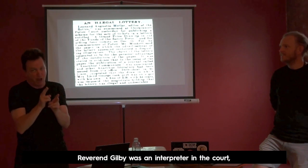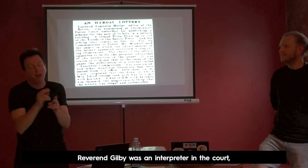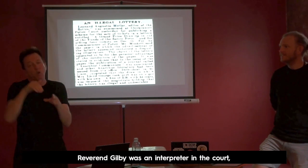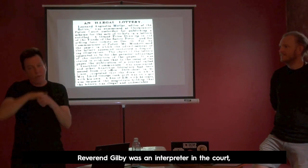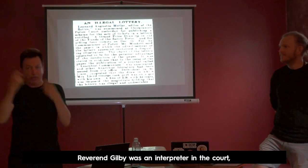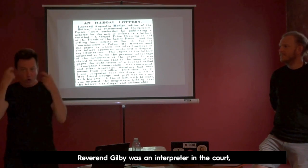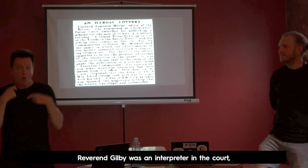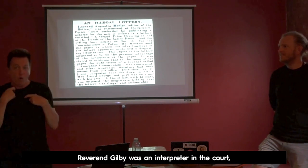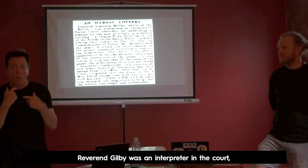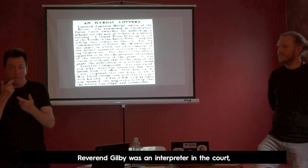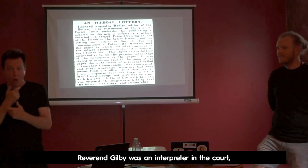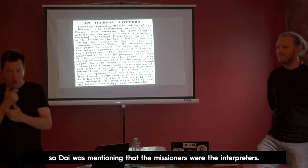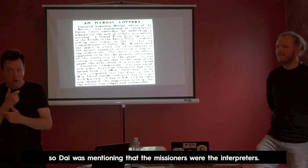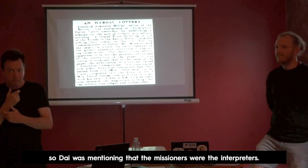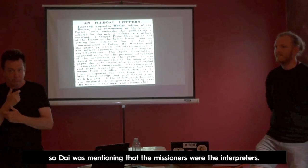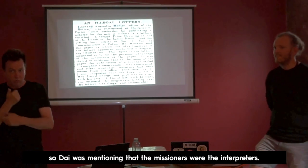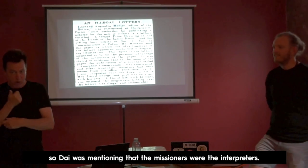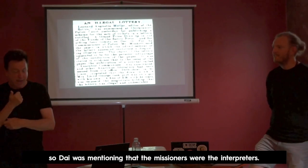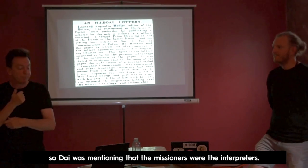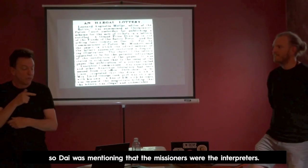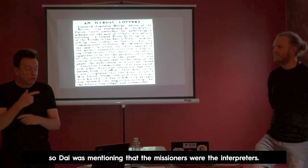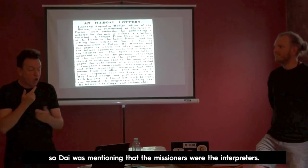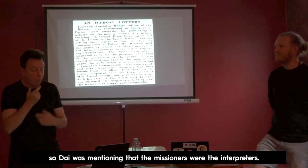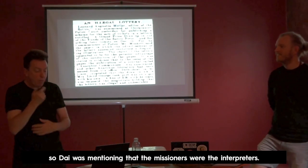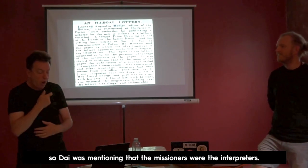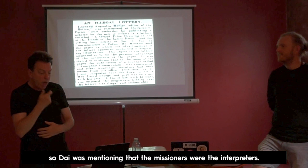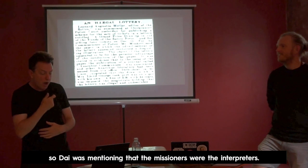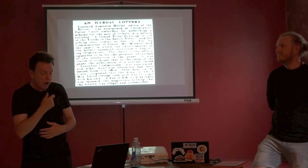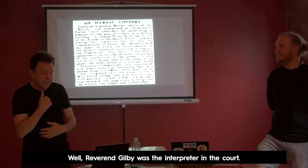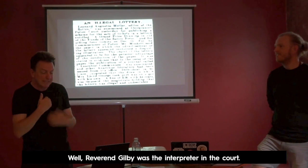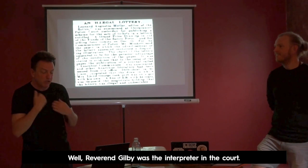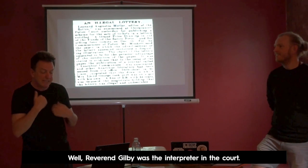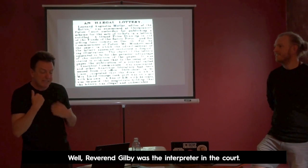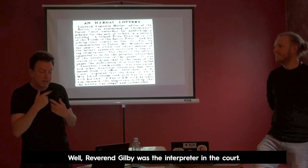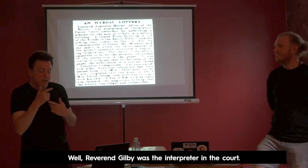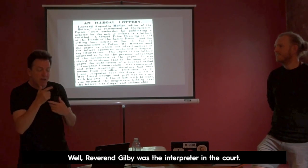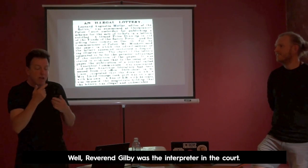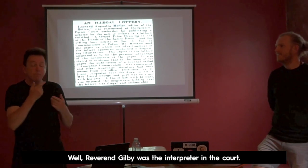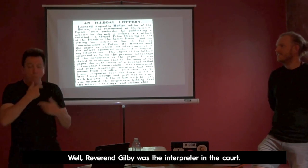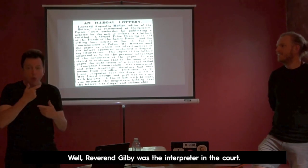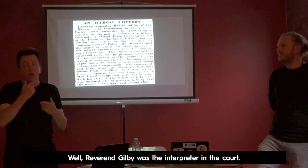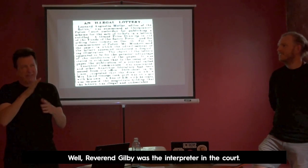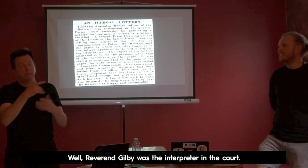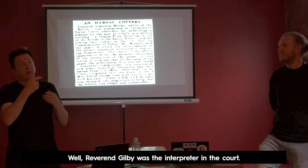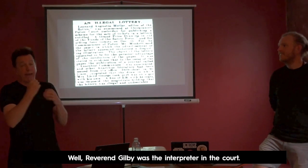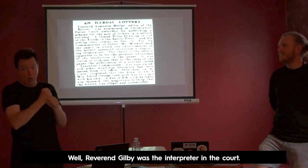Reverend Gilby was an interpreter in the court. So Guy was mentioning that the missioners were the interpreters. Well, Reverend Gilby was the interpreter in the court.